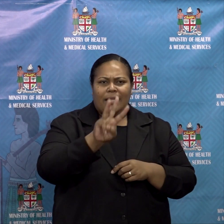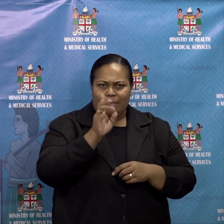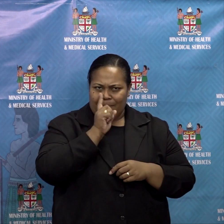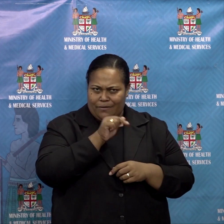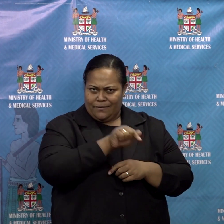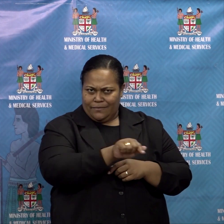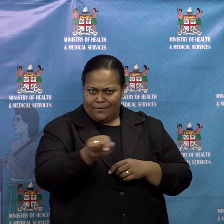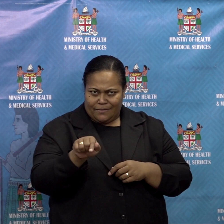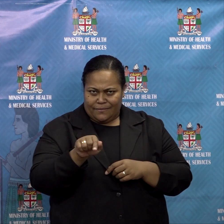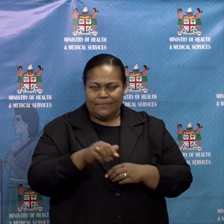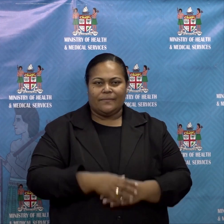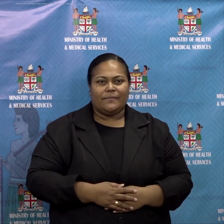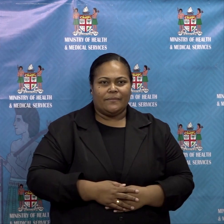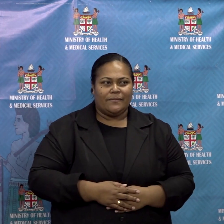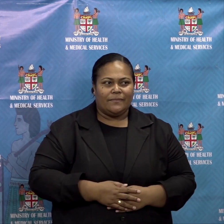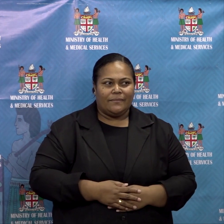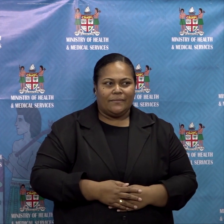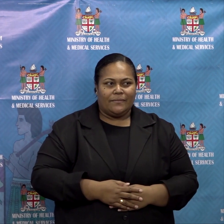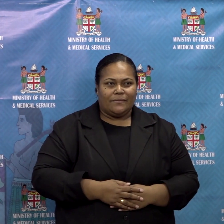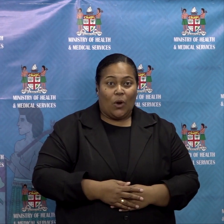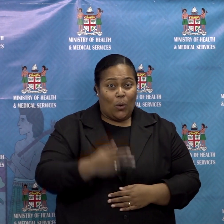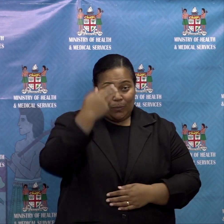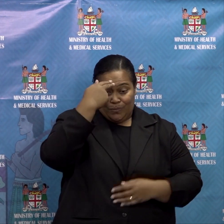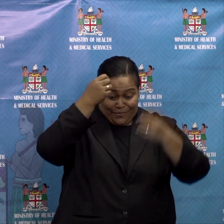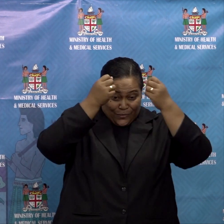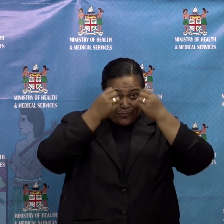Fijians currently screened at our stationary clinics to